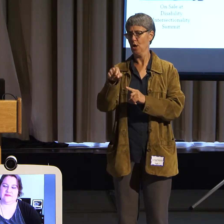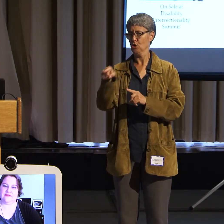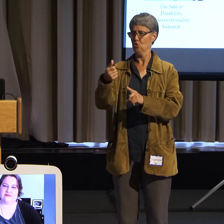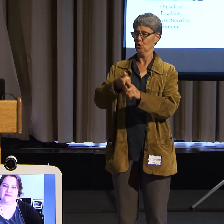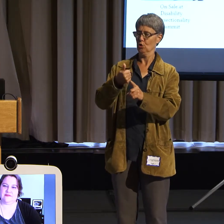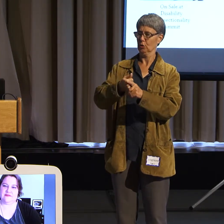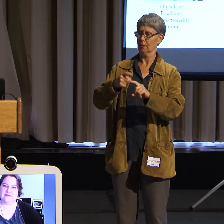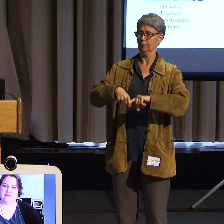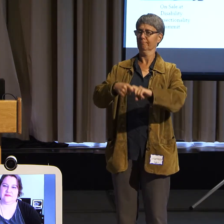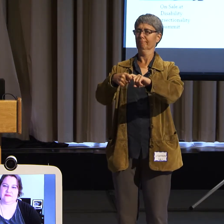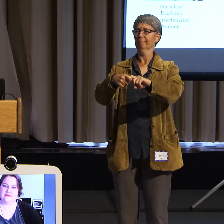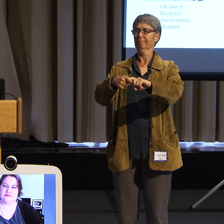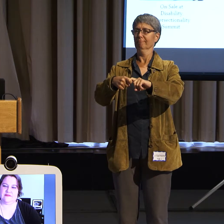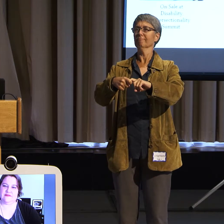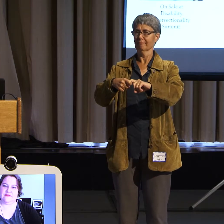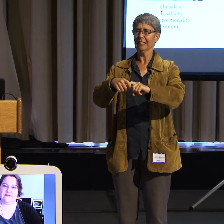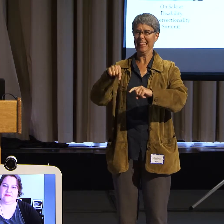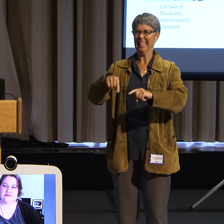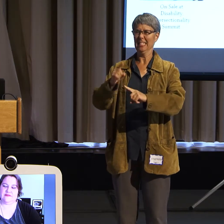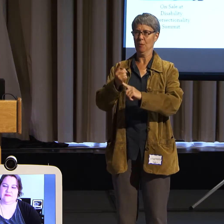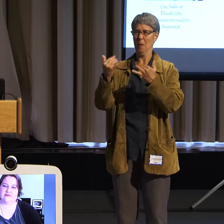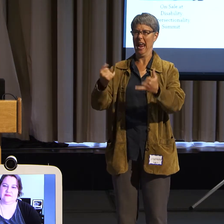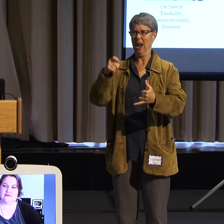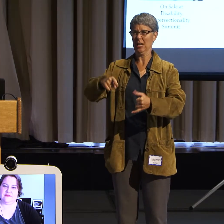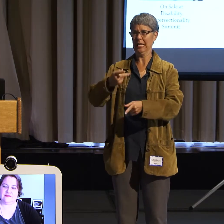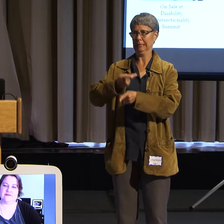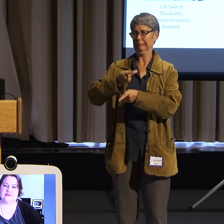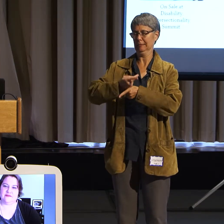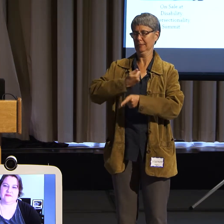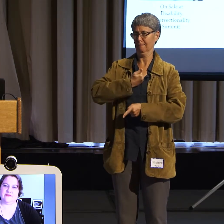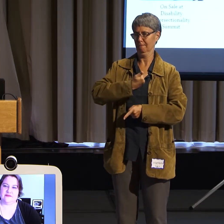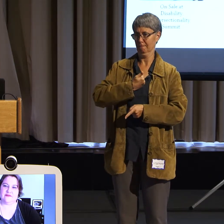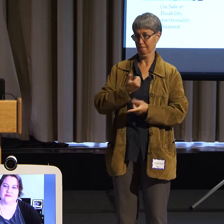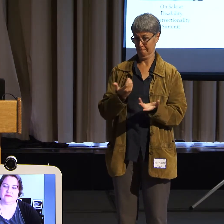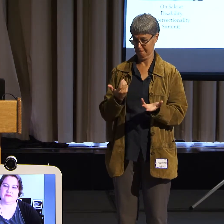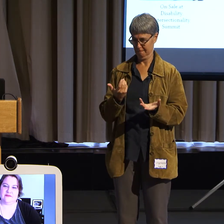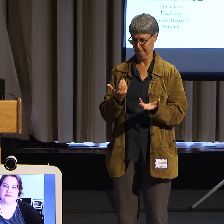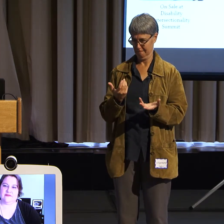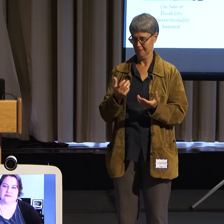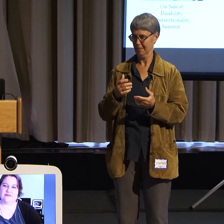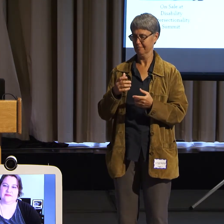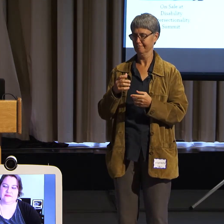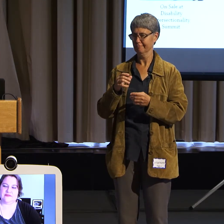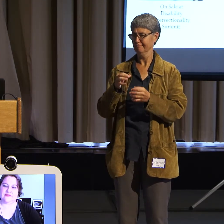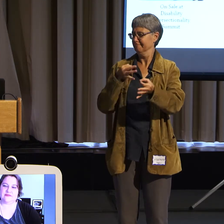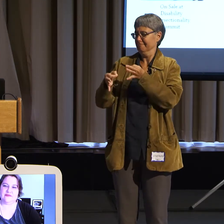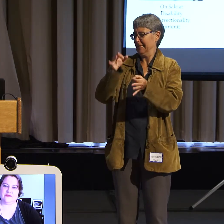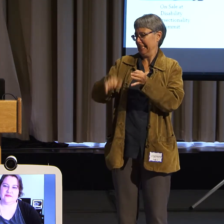need some self-care, and what that was and what you did and how that felt for you.